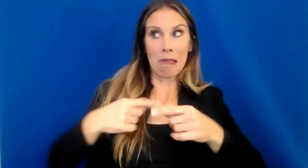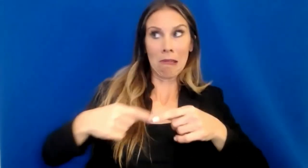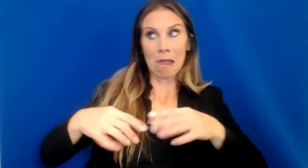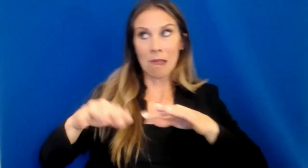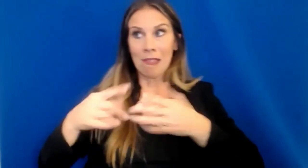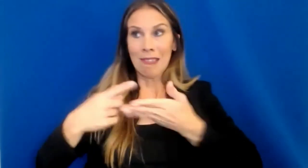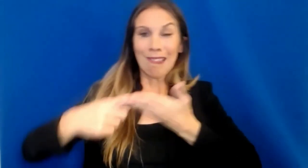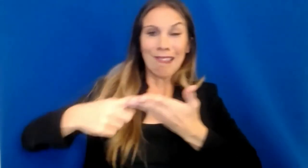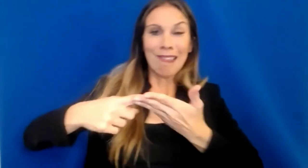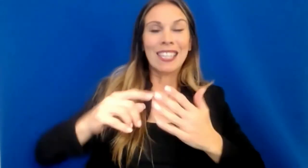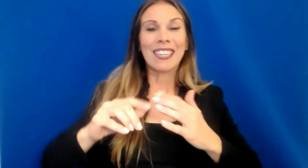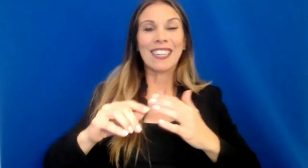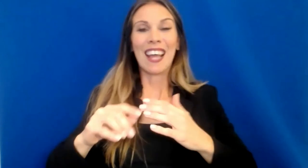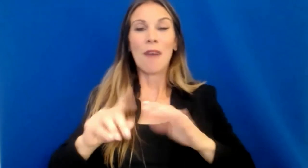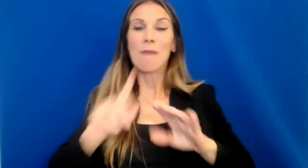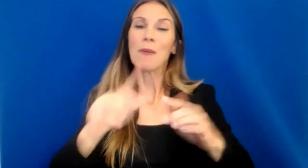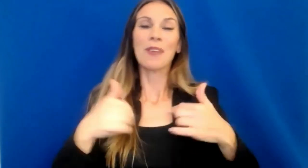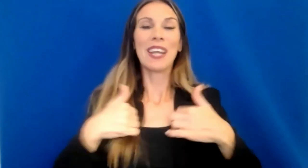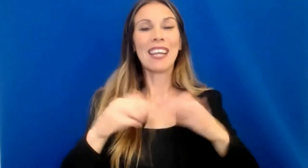us.